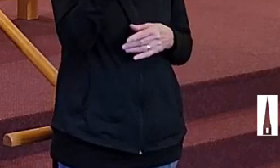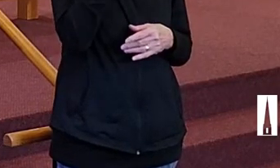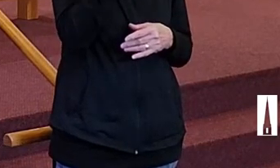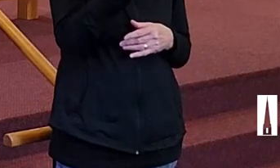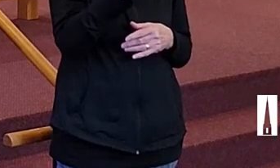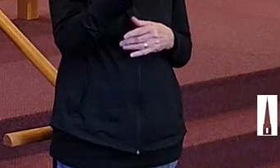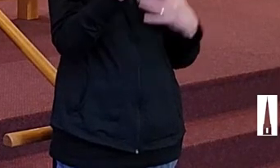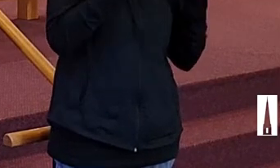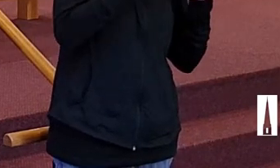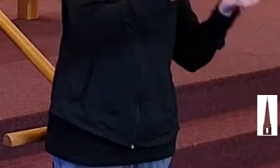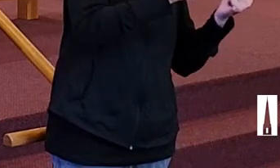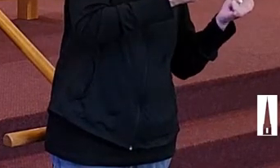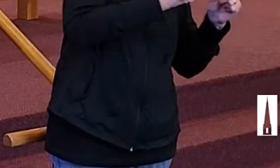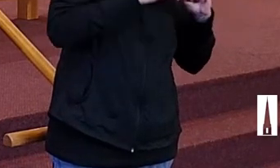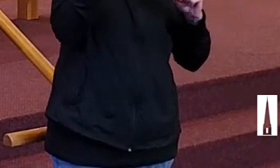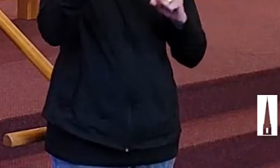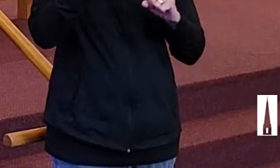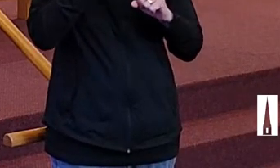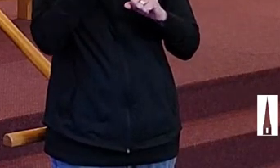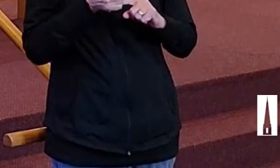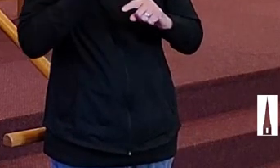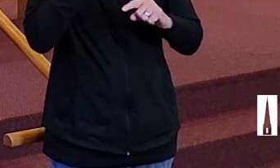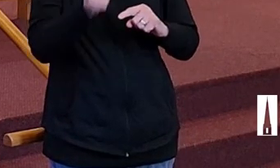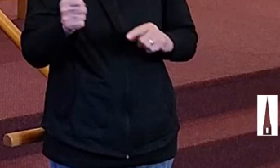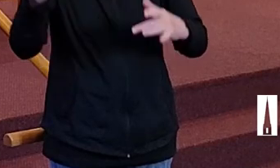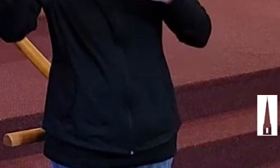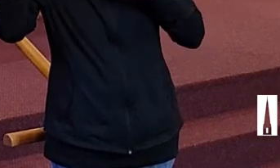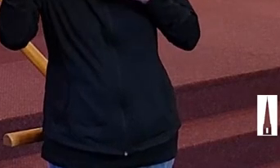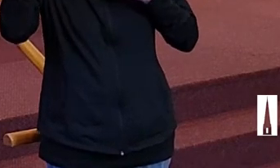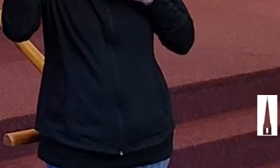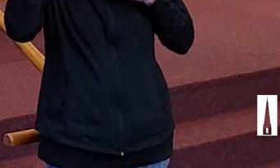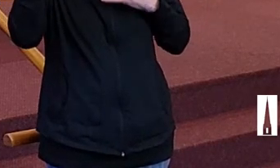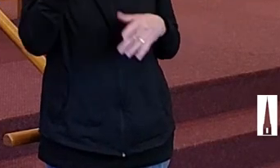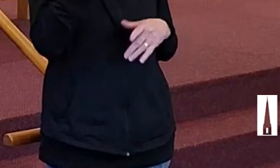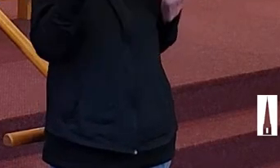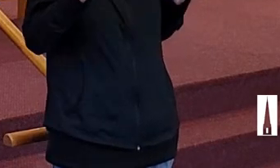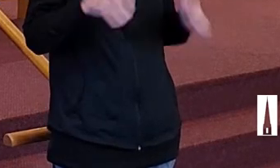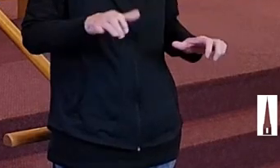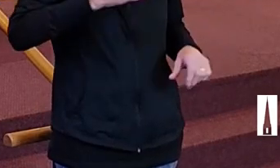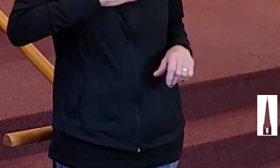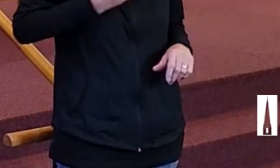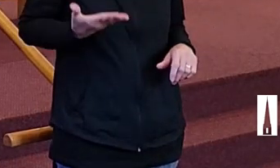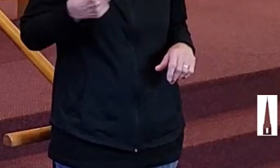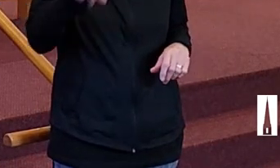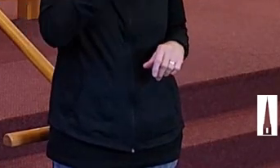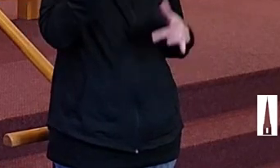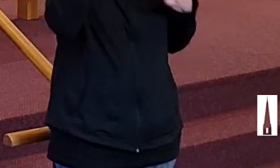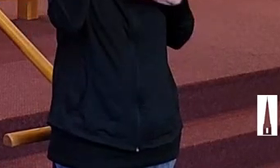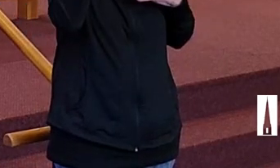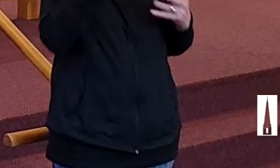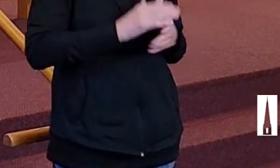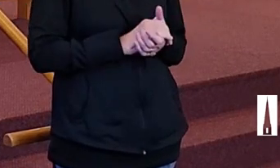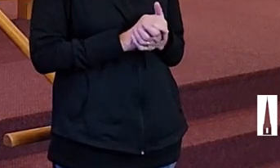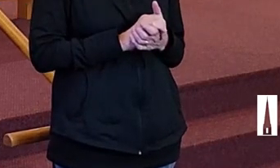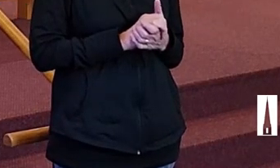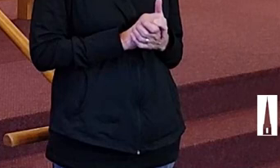What if you're not willing to admit that you're sick? What if resources around you make it so that